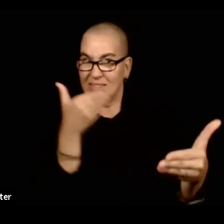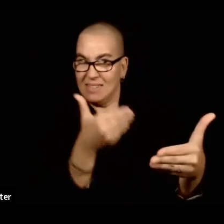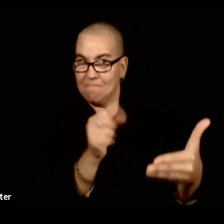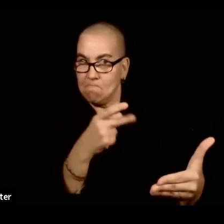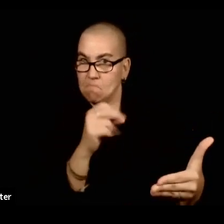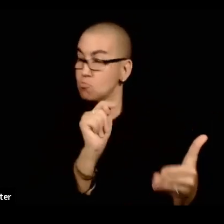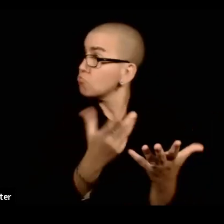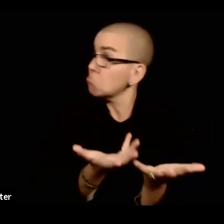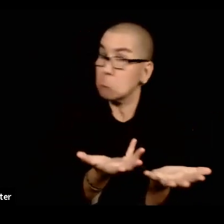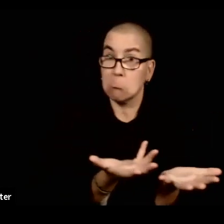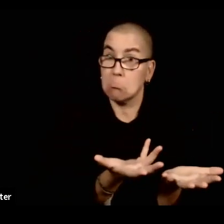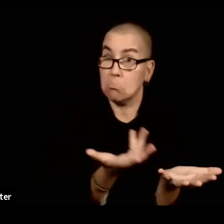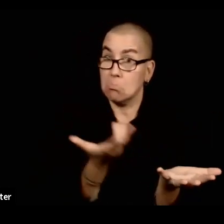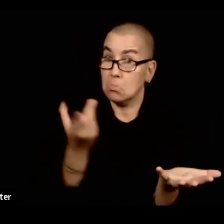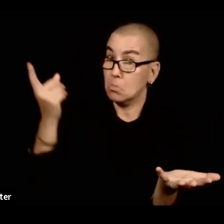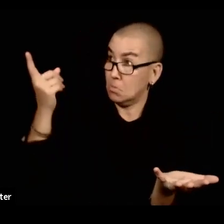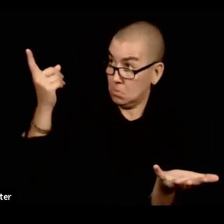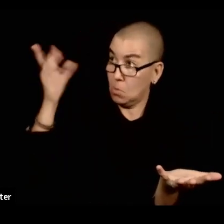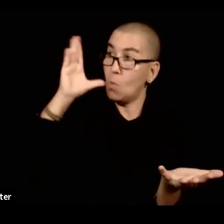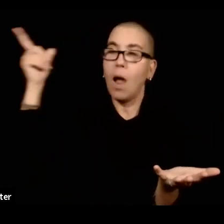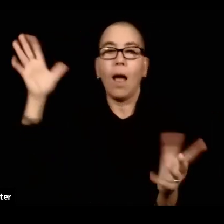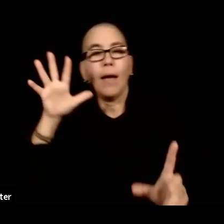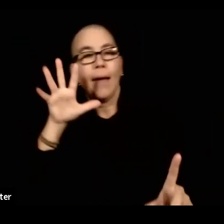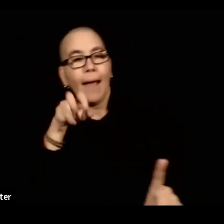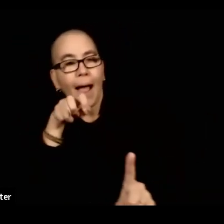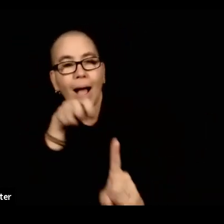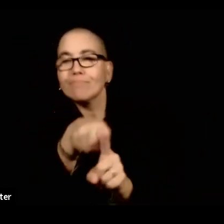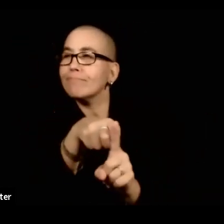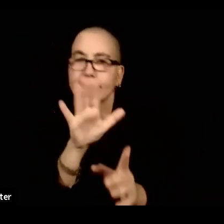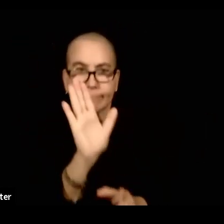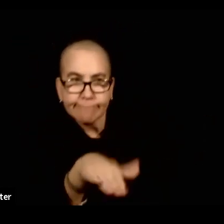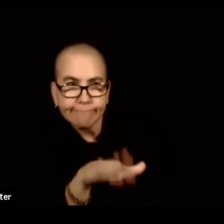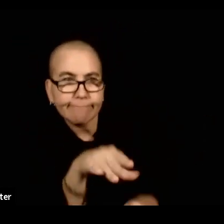or any guidance that they'll use for their decision making tomorrow?